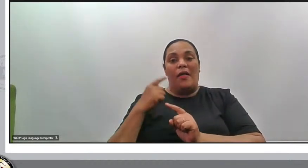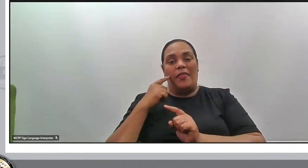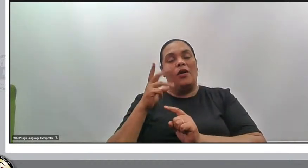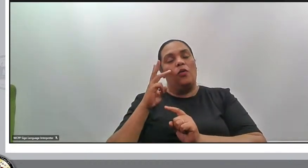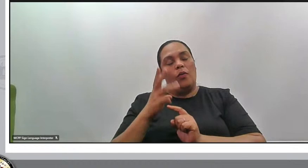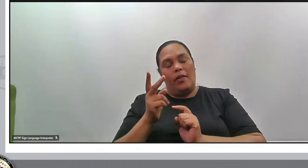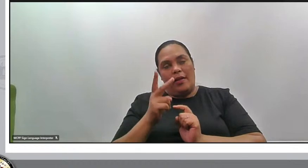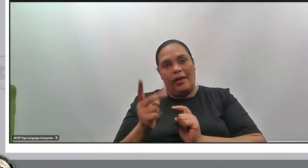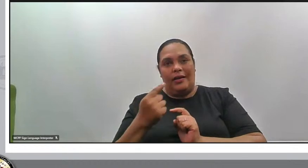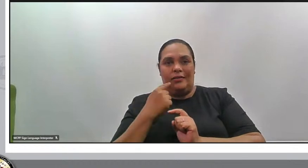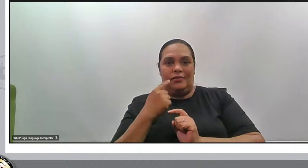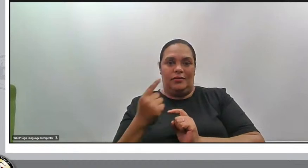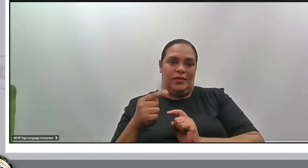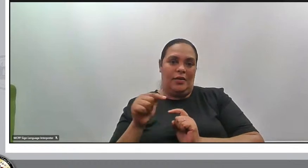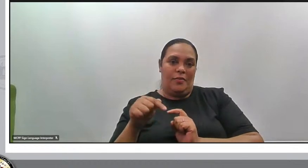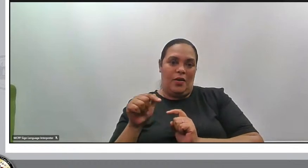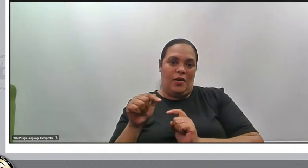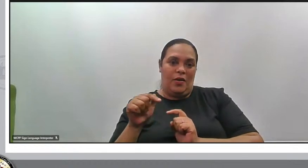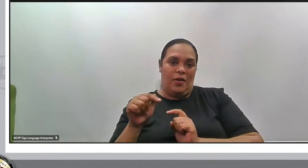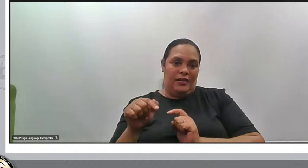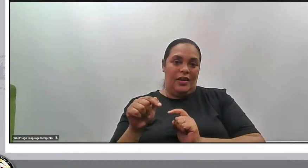again, that the